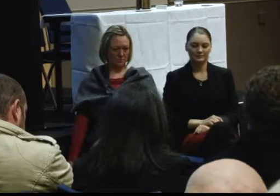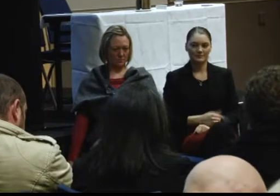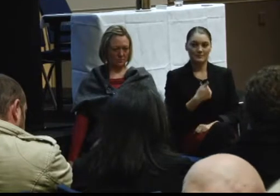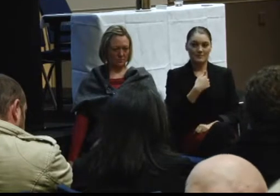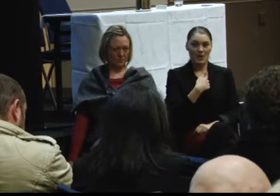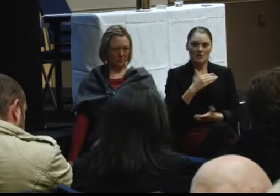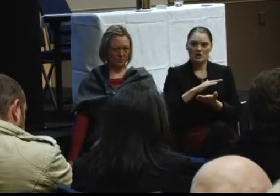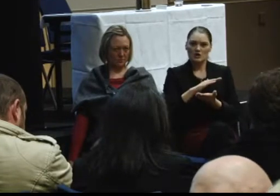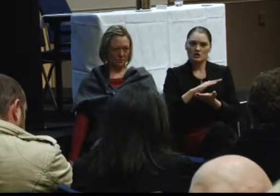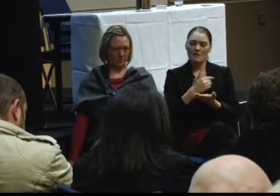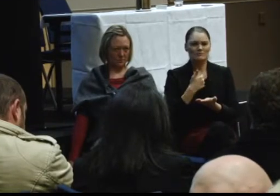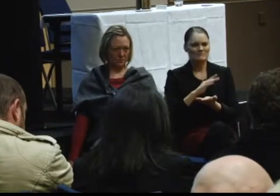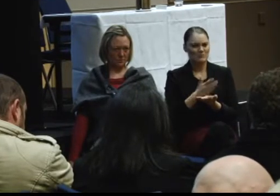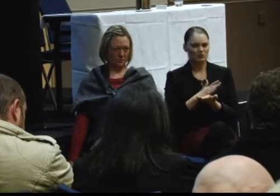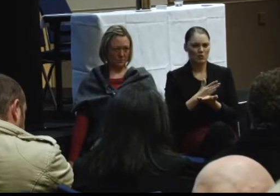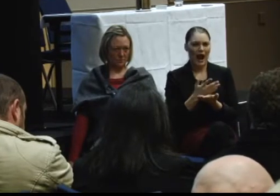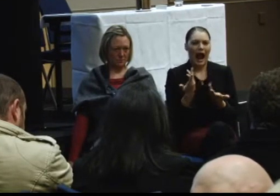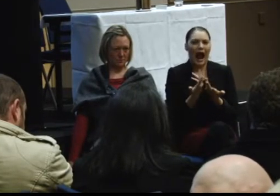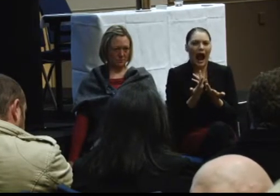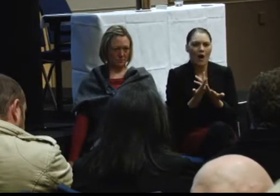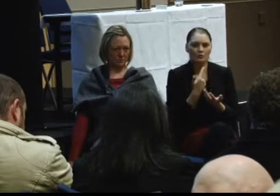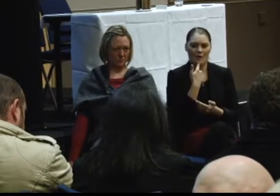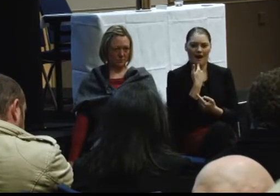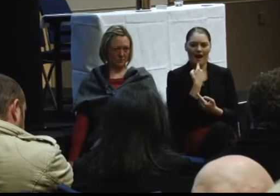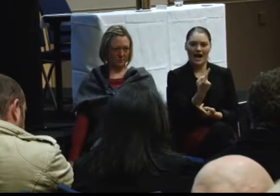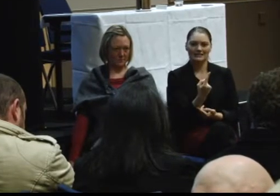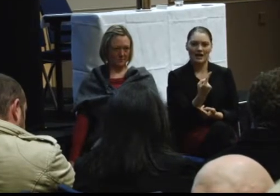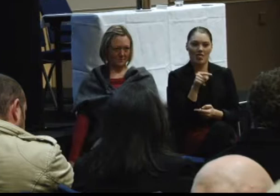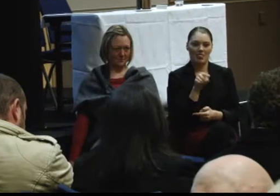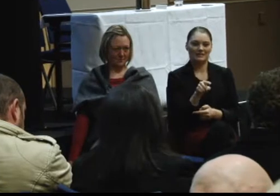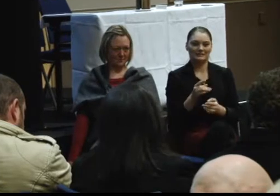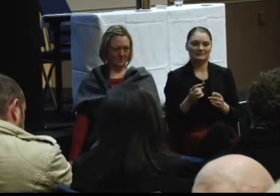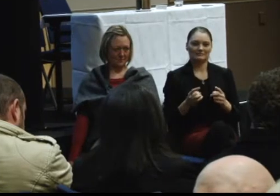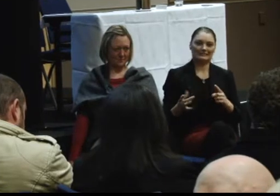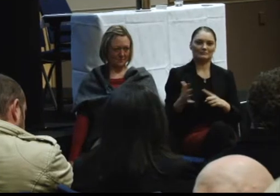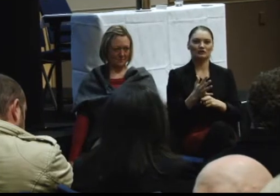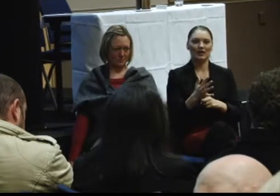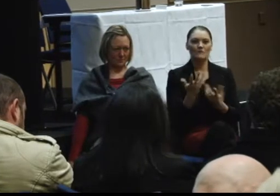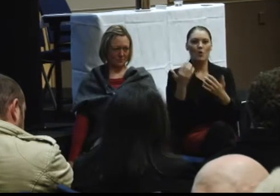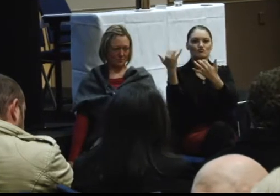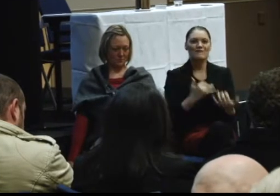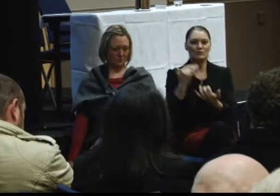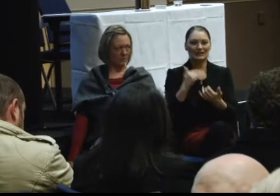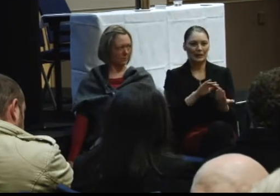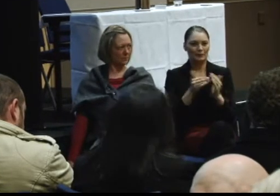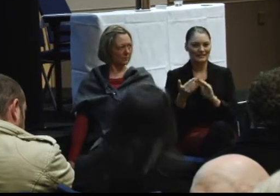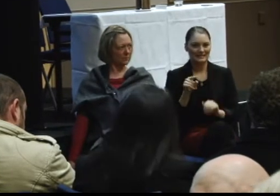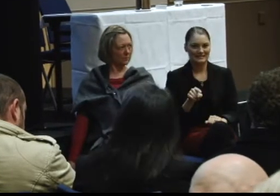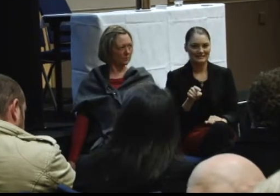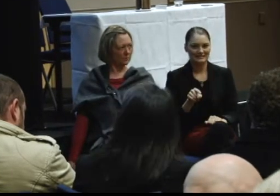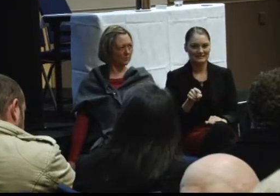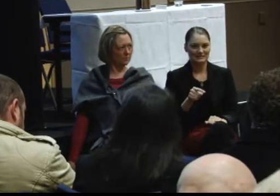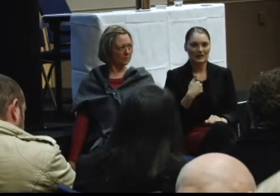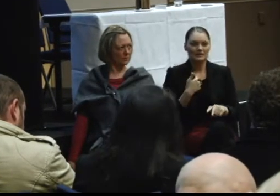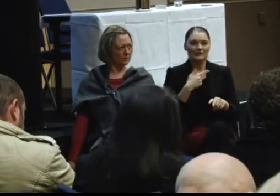I'm not quite sure how to answer that about what we're doing especially for the refugee communities.